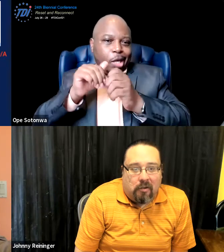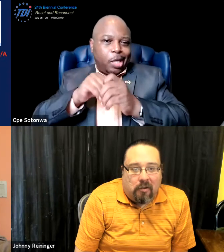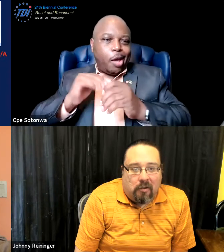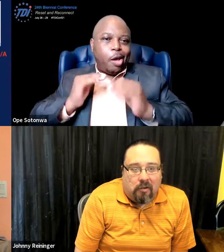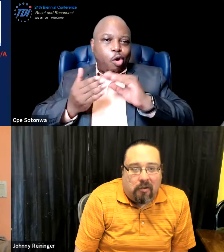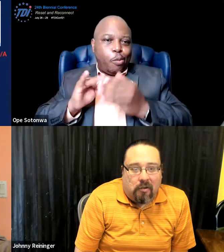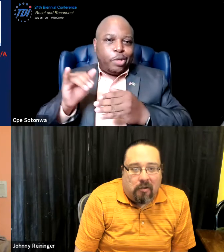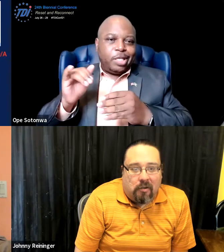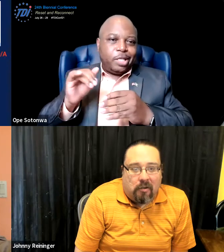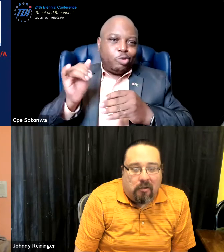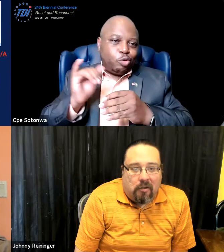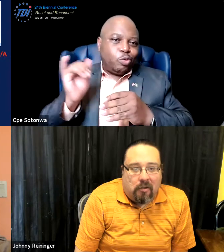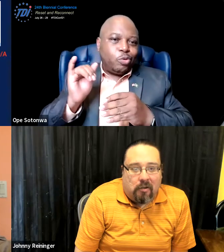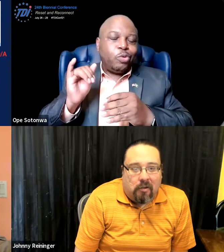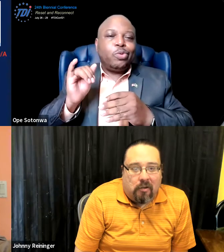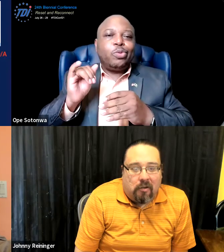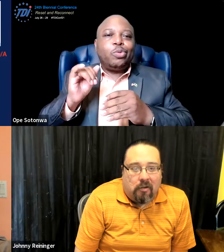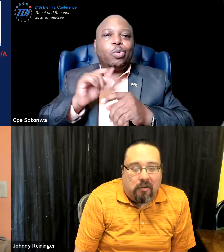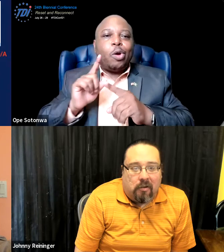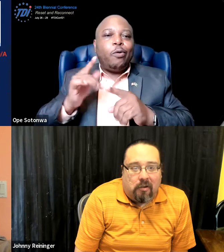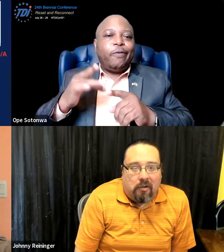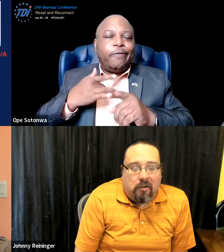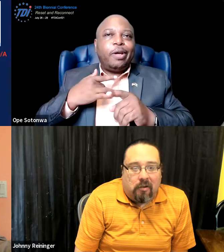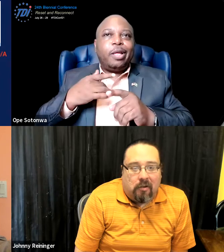to a whole nother issue within our community